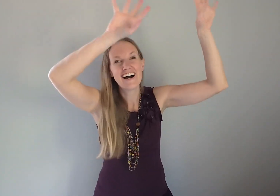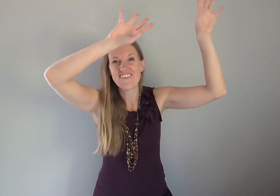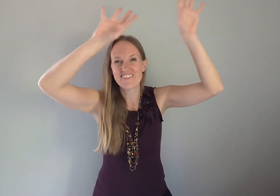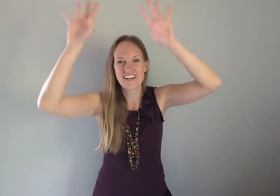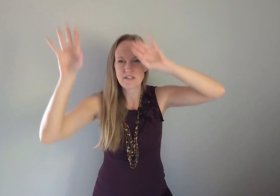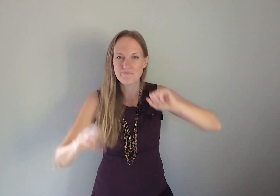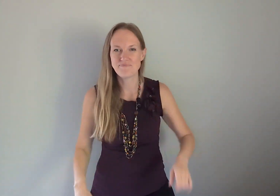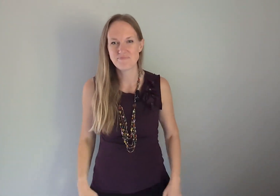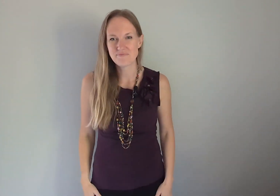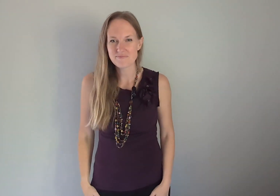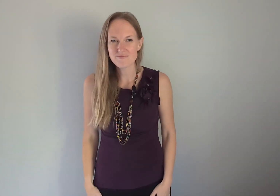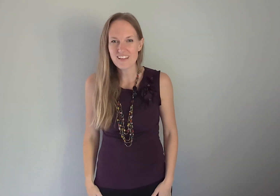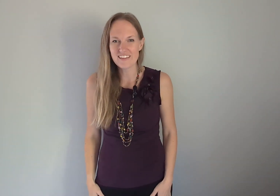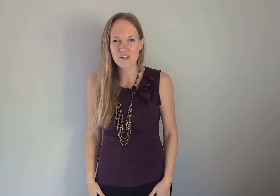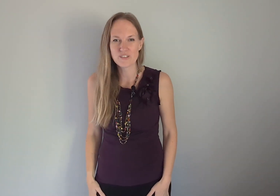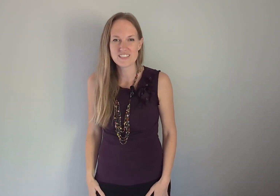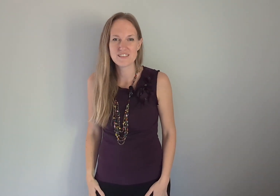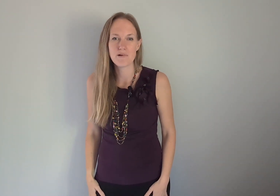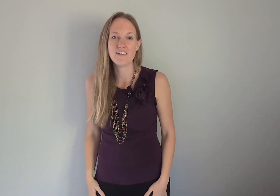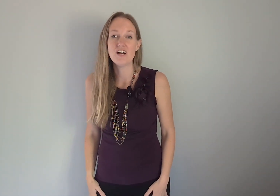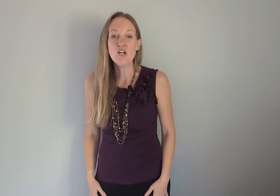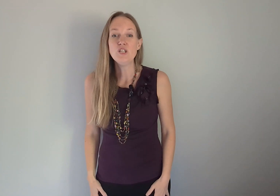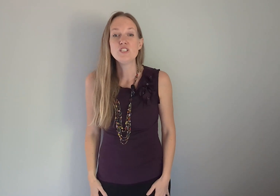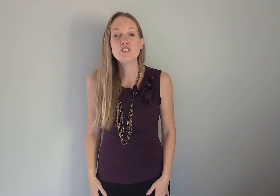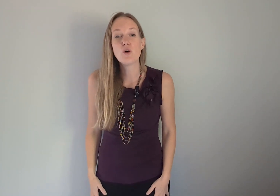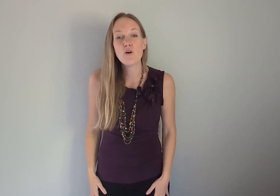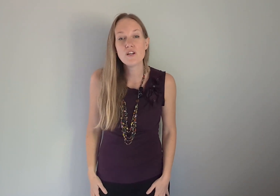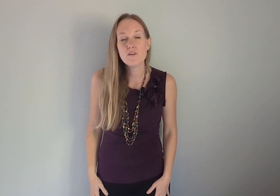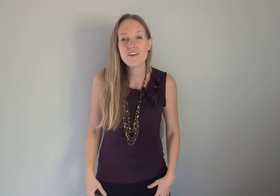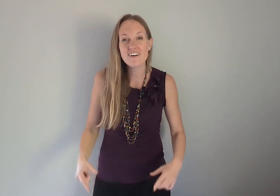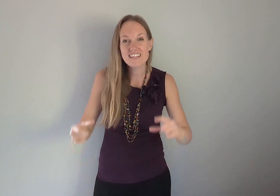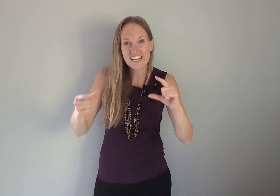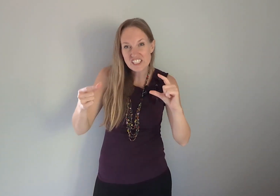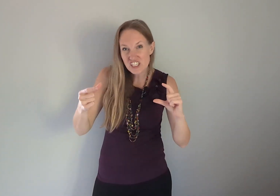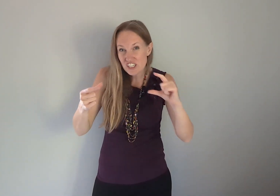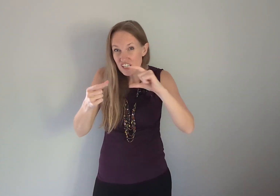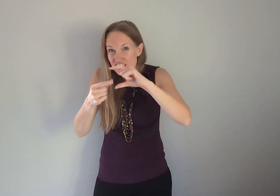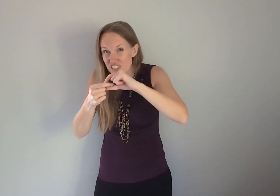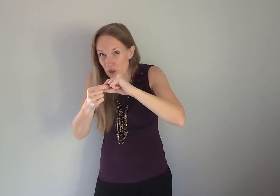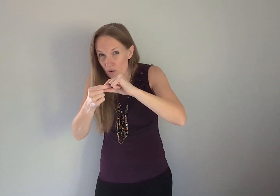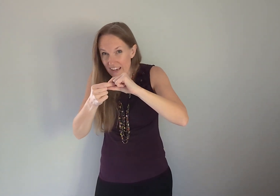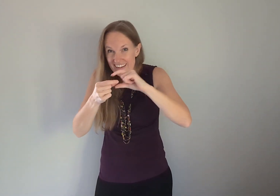Up there. And their courses above. Join with all nature, join,